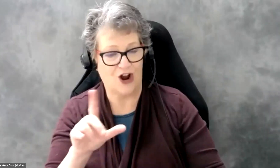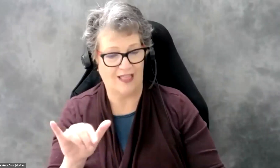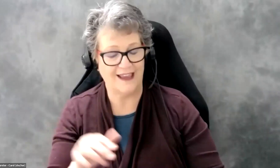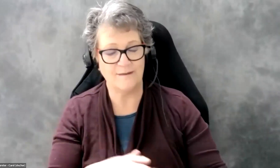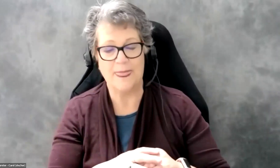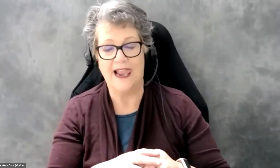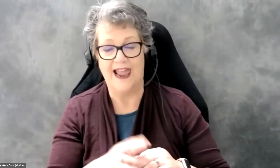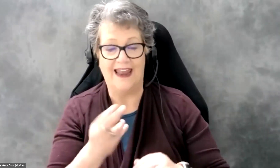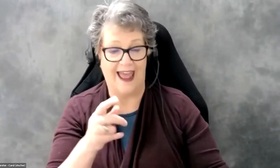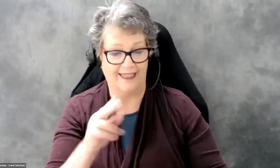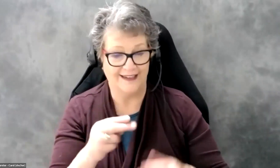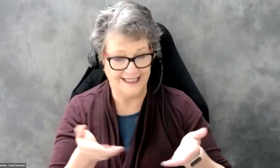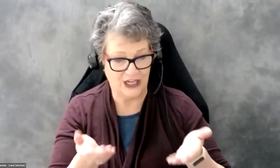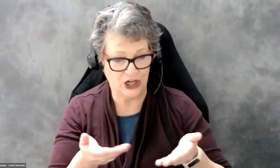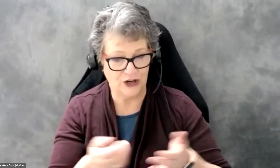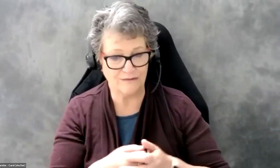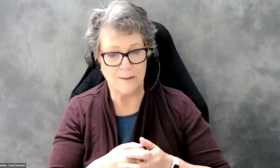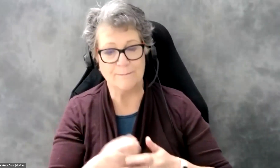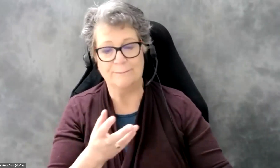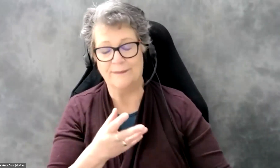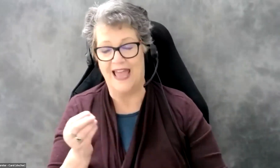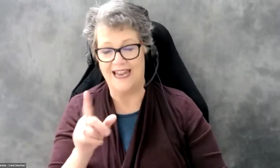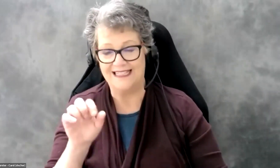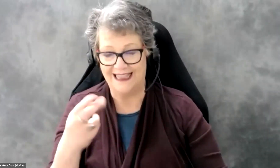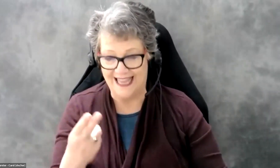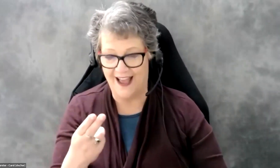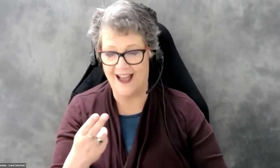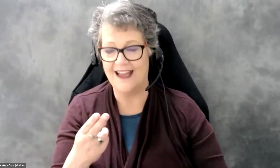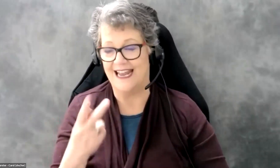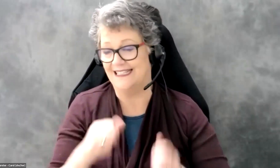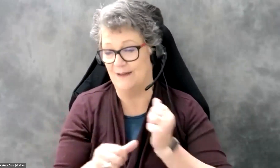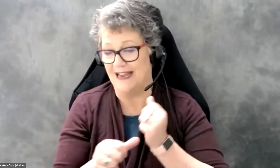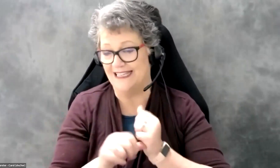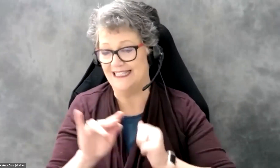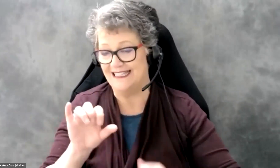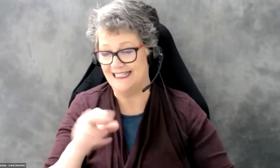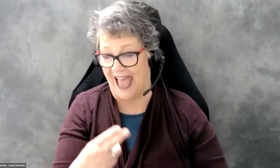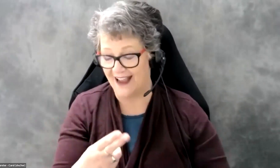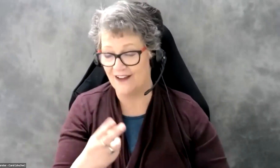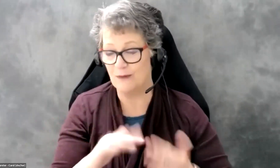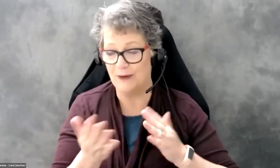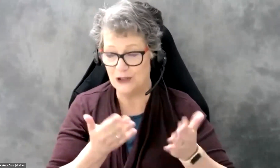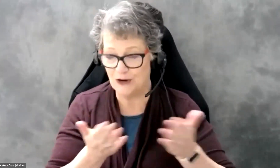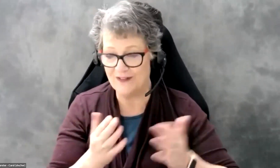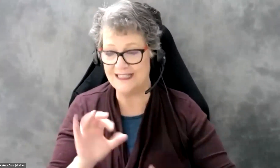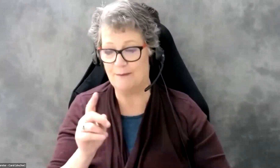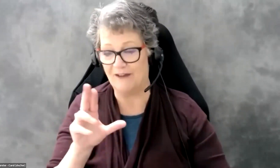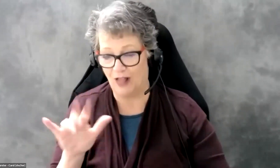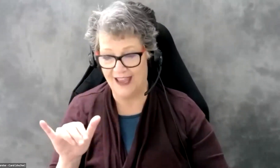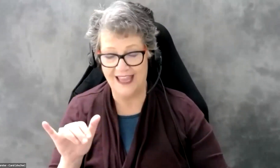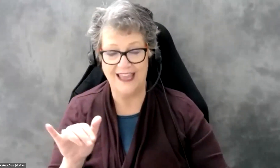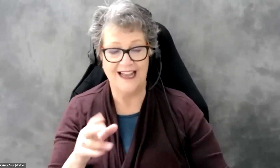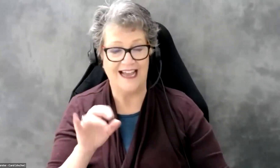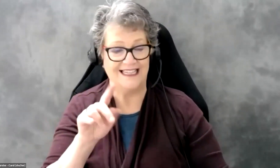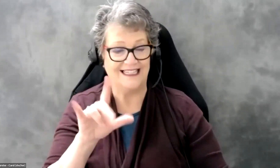manager, Helen is on. And I see Leah, and I see my assistant Zach from Community Services, and Beverly as well. I see